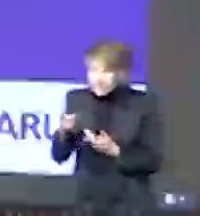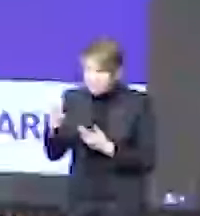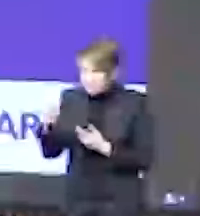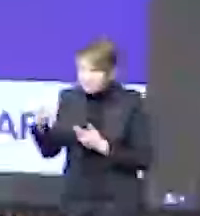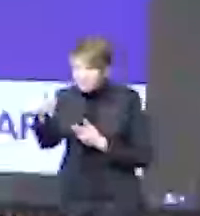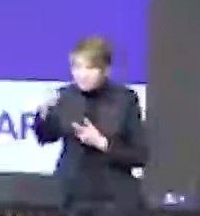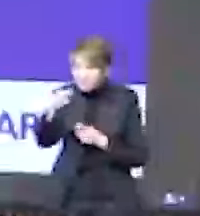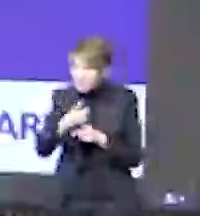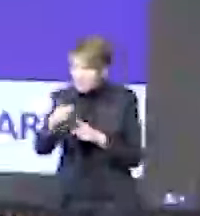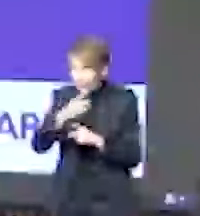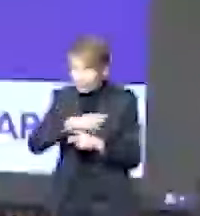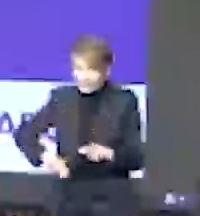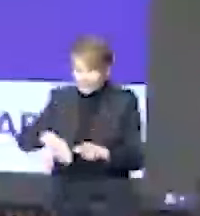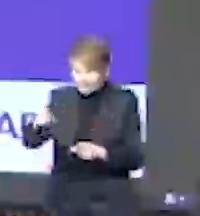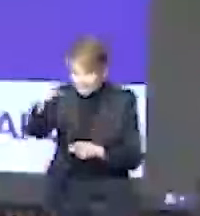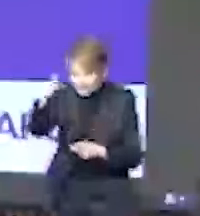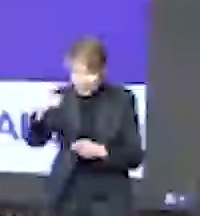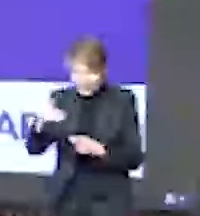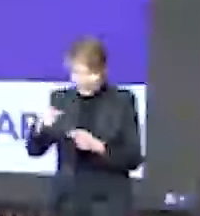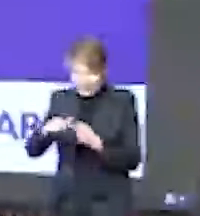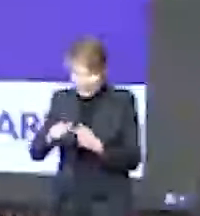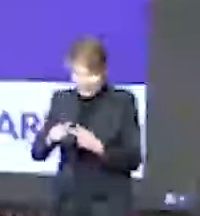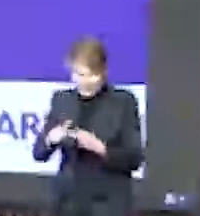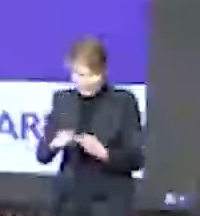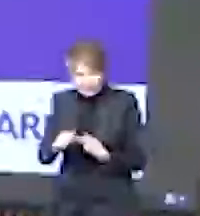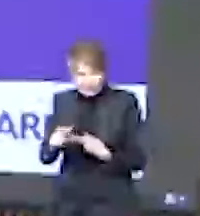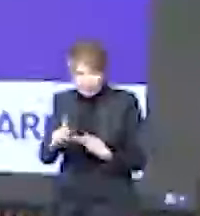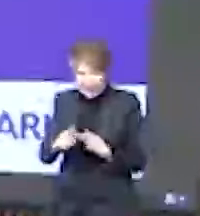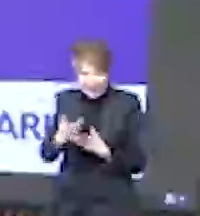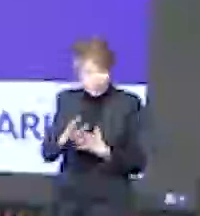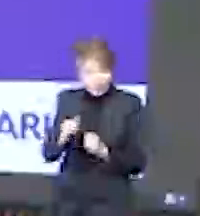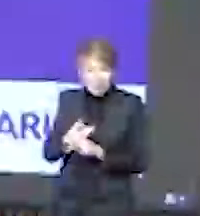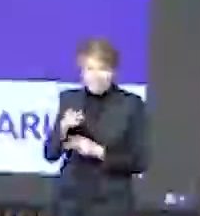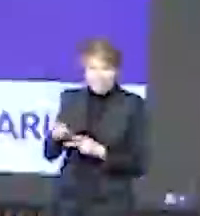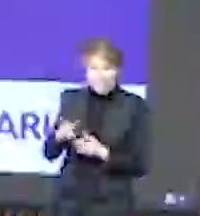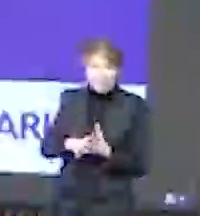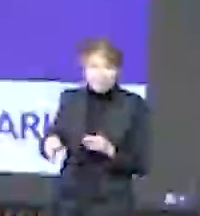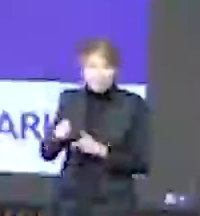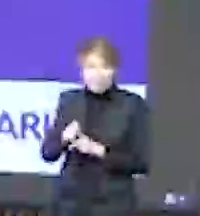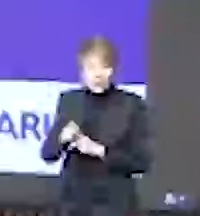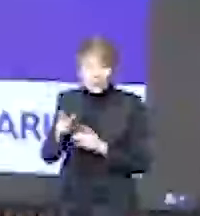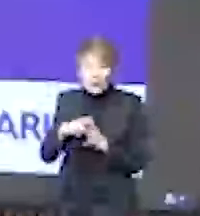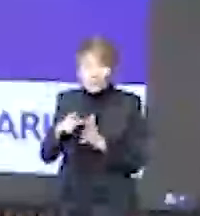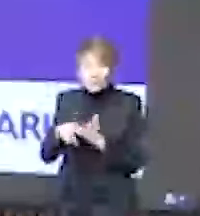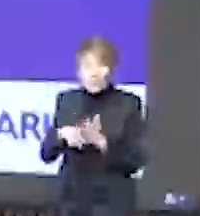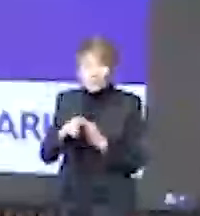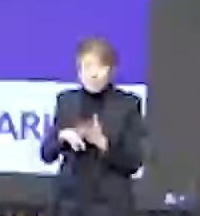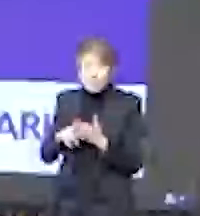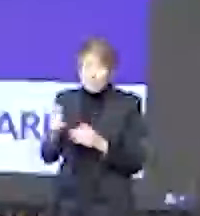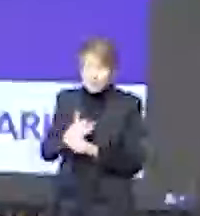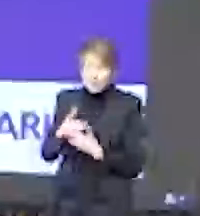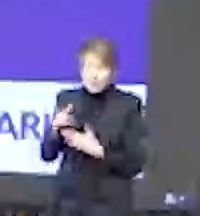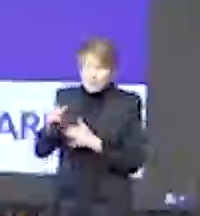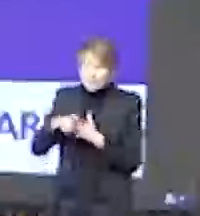minister? That's the first question. And then secondly, how can we hold those MPs to account and check in that they've done what they said they're